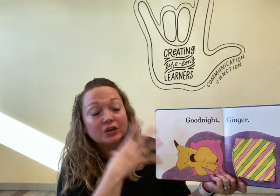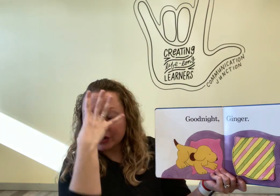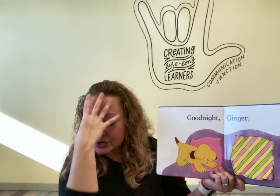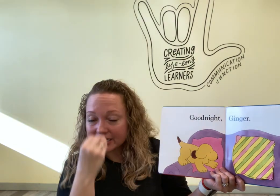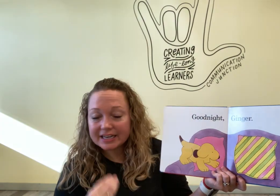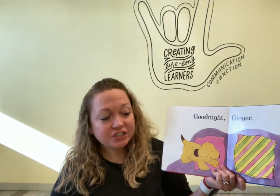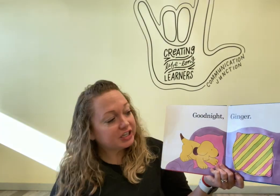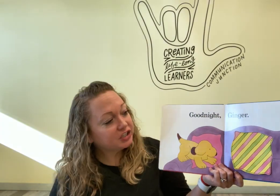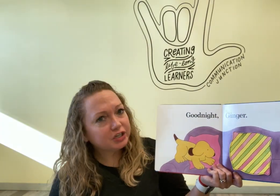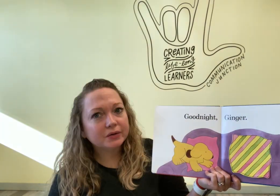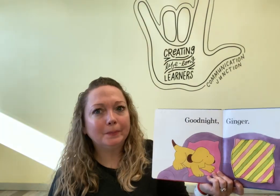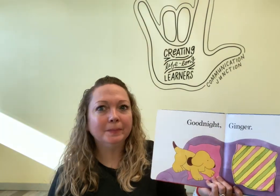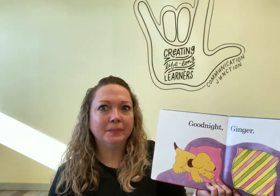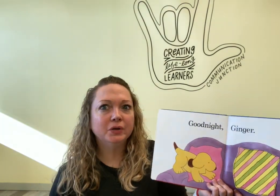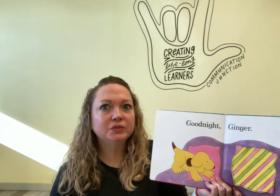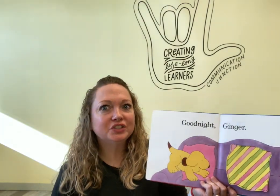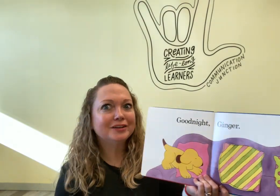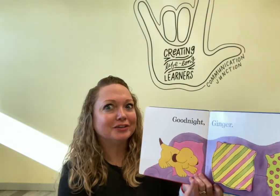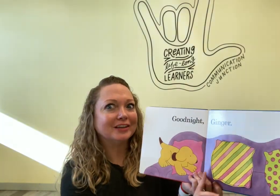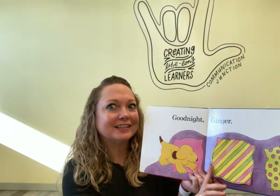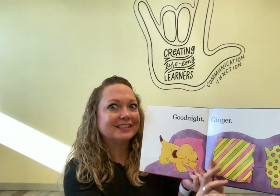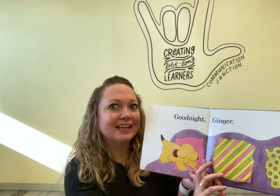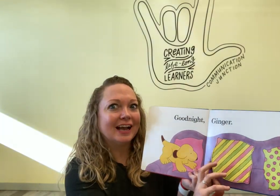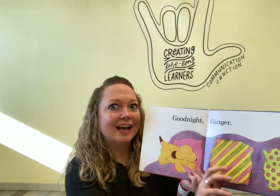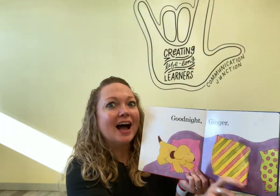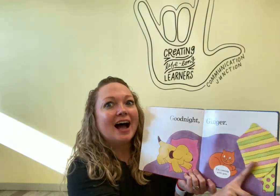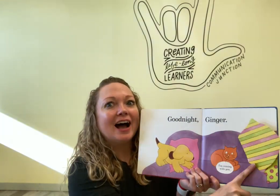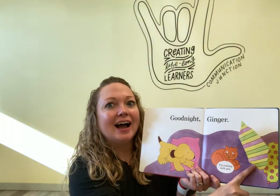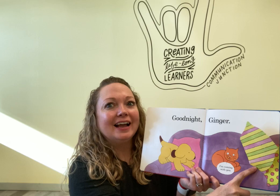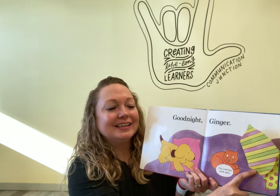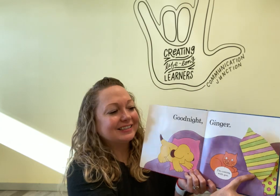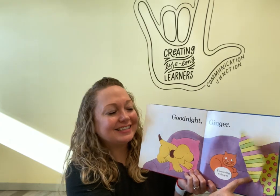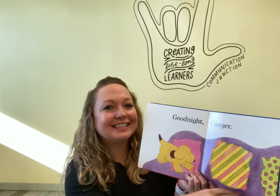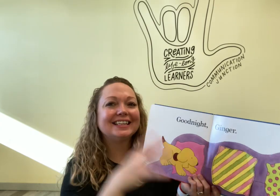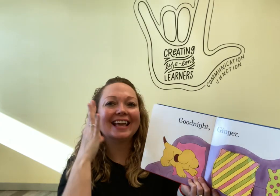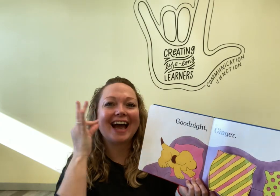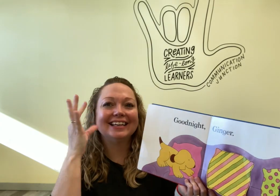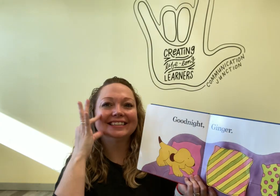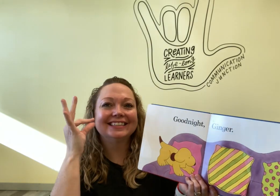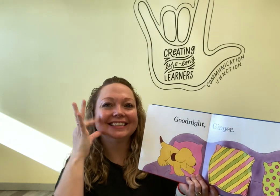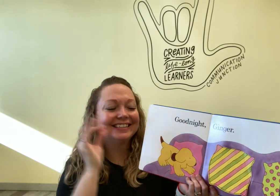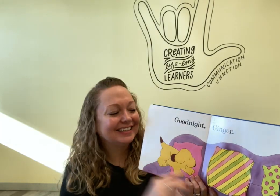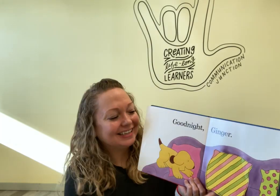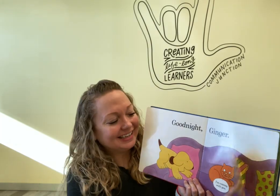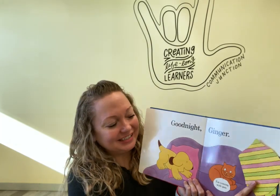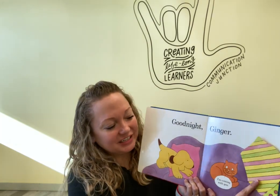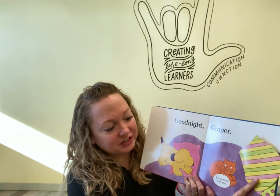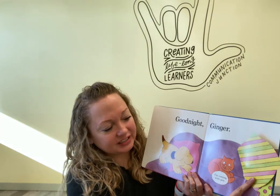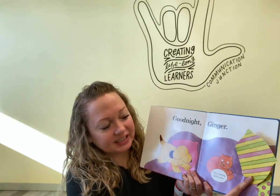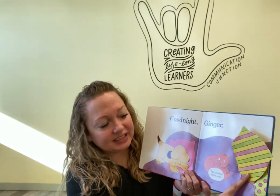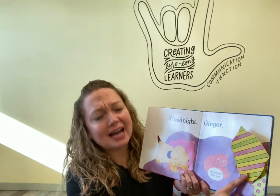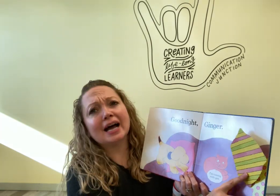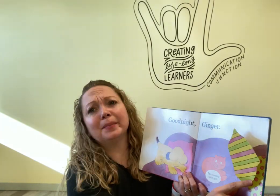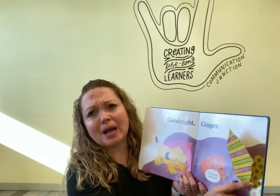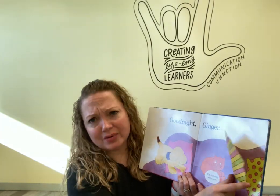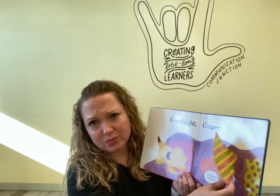Good night, Ginger. Who's Ginger? Let's see. She's the cat. And Ginger says, I'm coming with